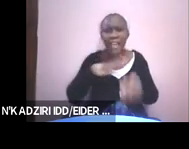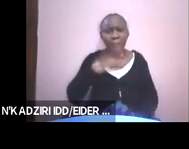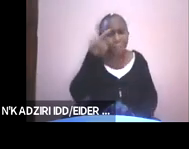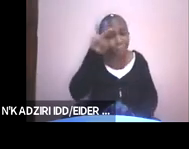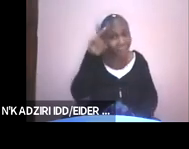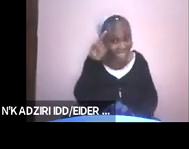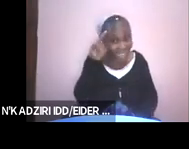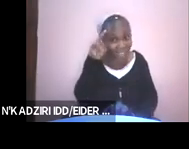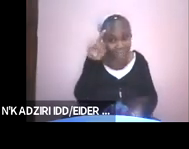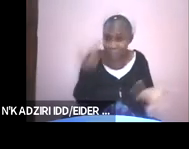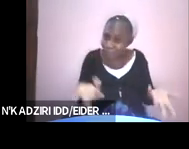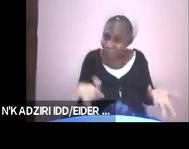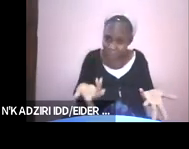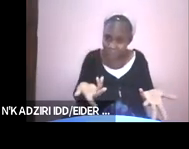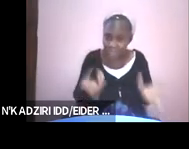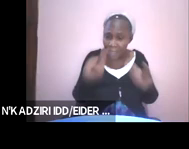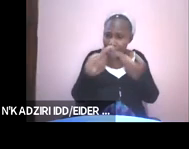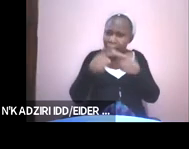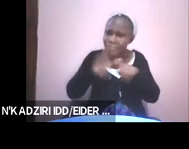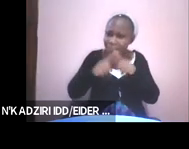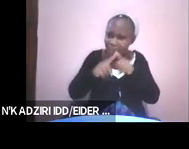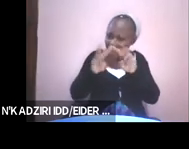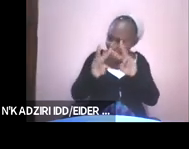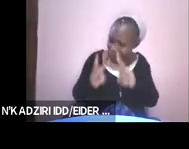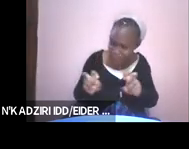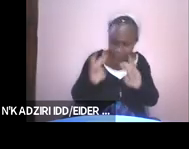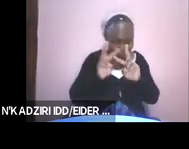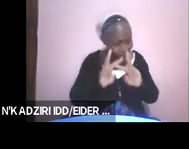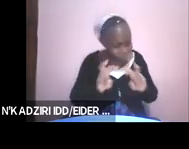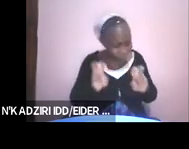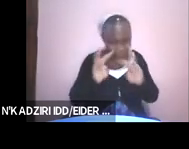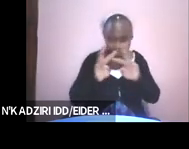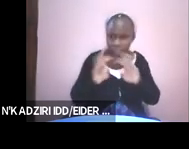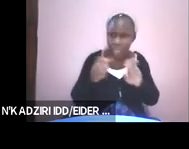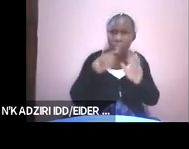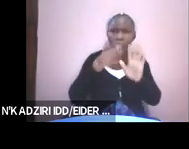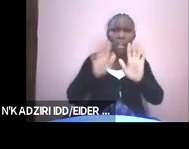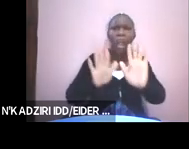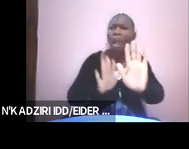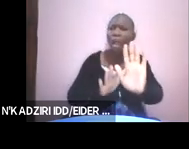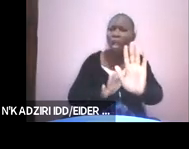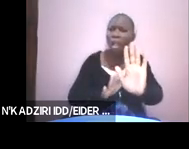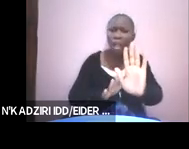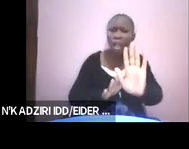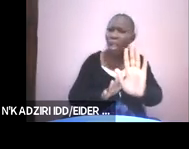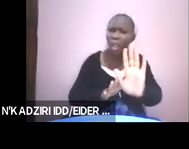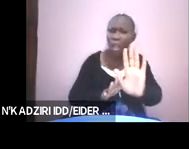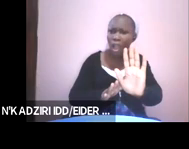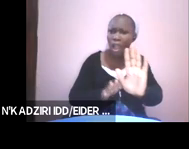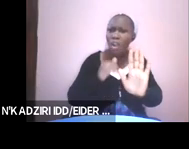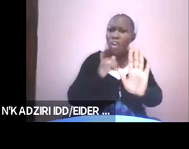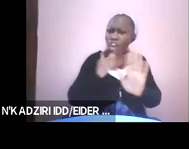happen. And when researchers flipped that on its head and said, wait a minute, everyone in Africa is really